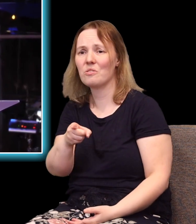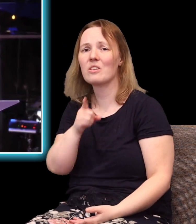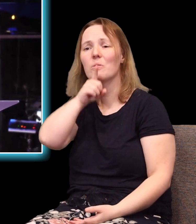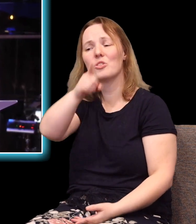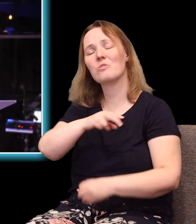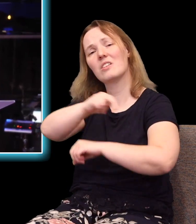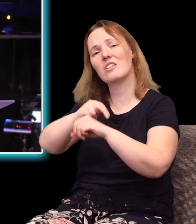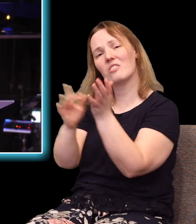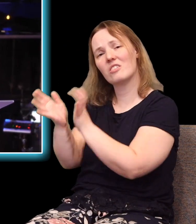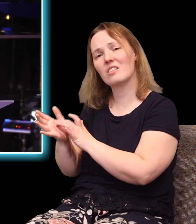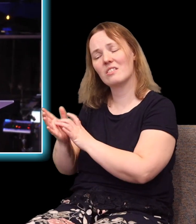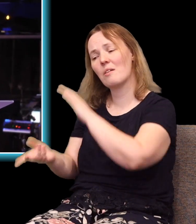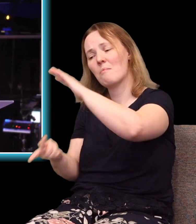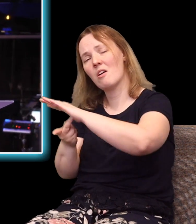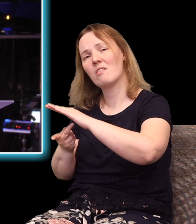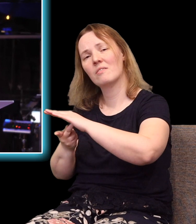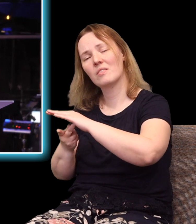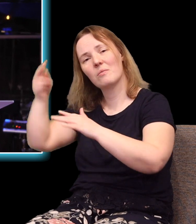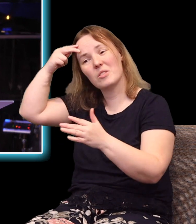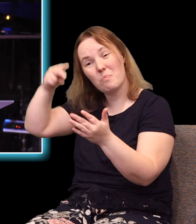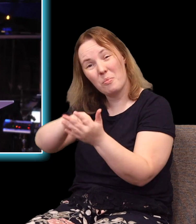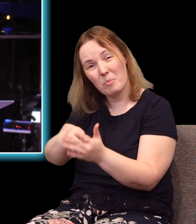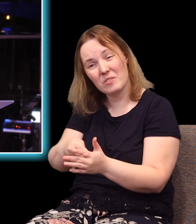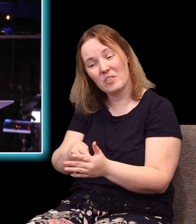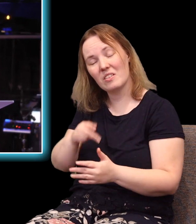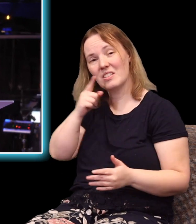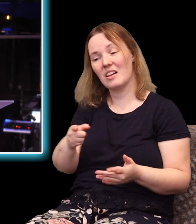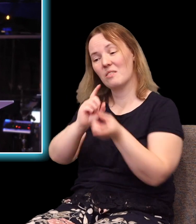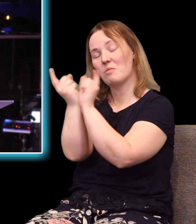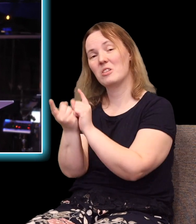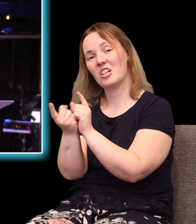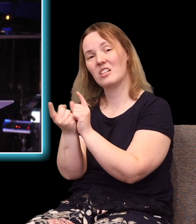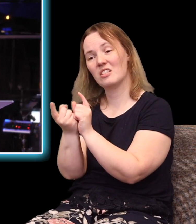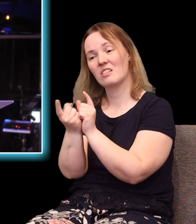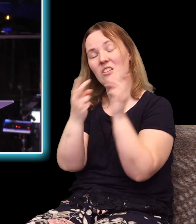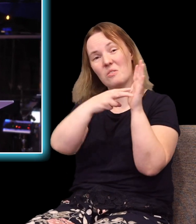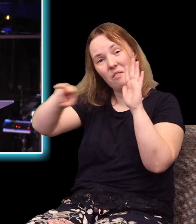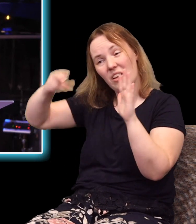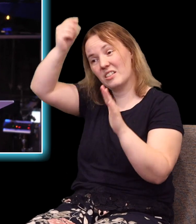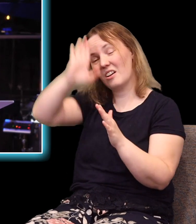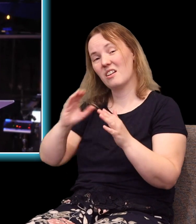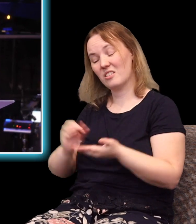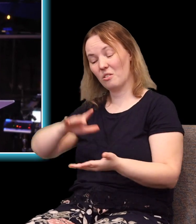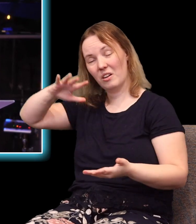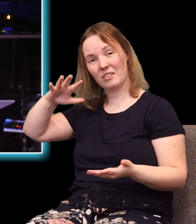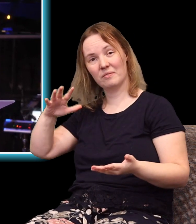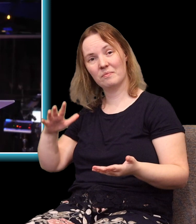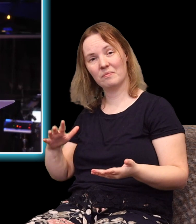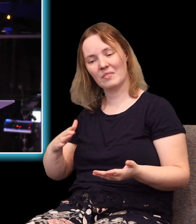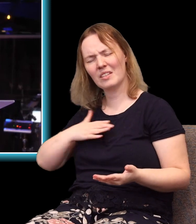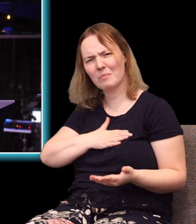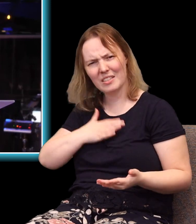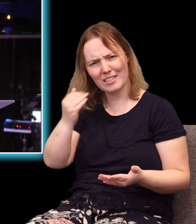true to our true nature in Jesus. I think Paul was very intentional when he said, we are being changed to reflect God's